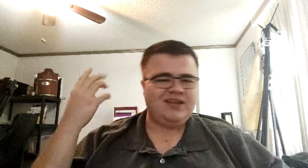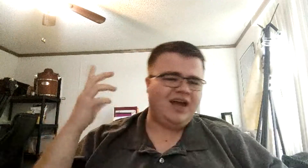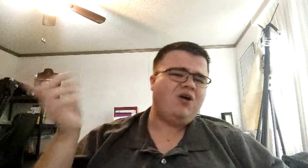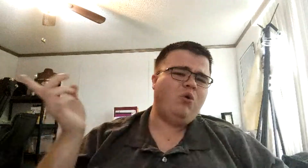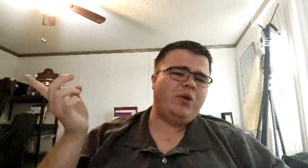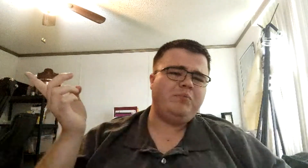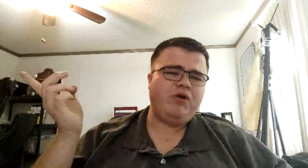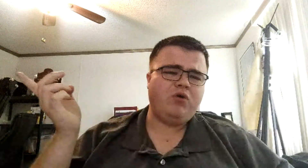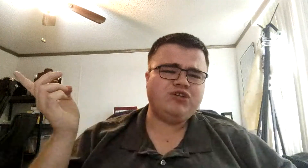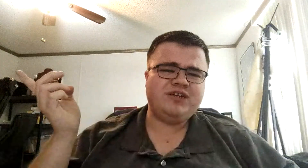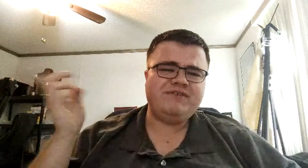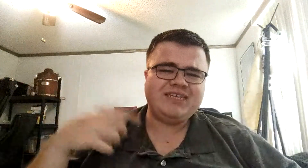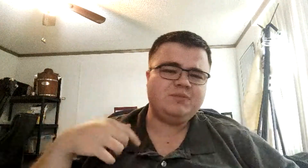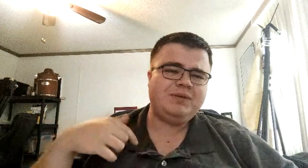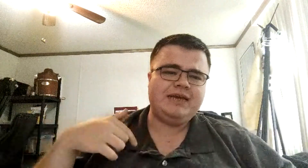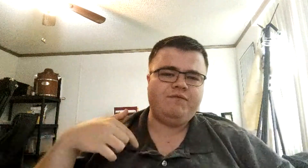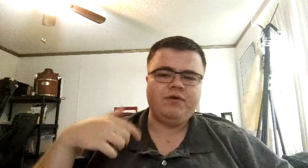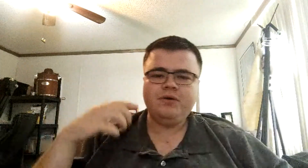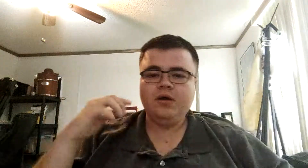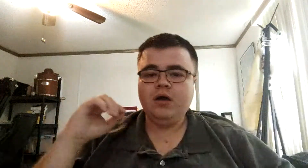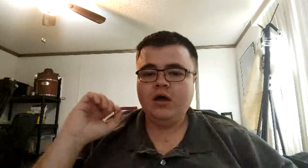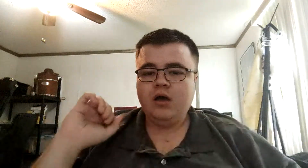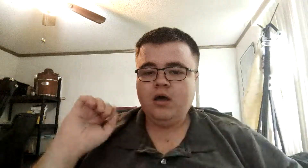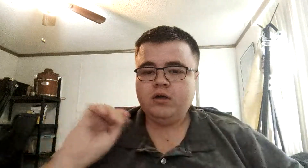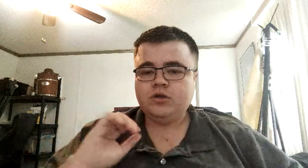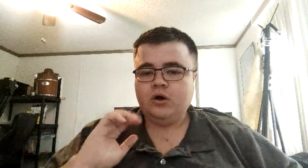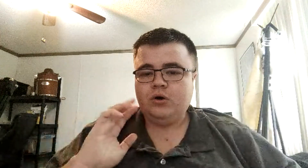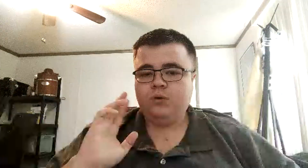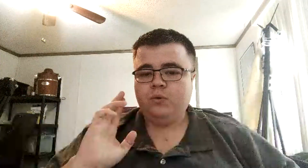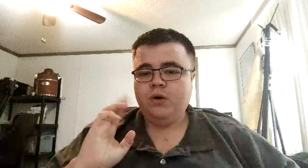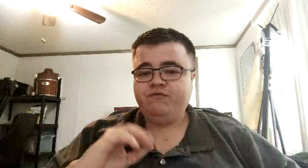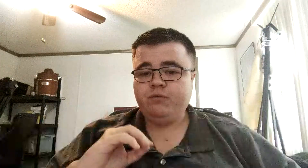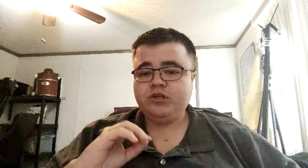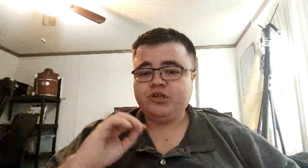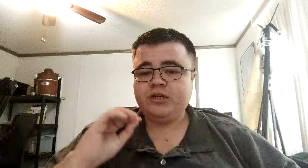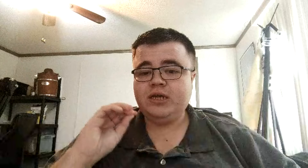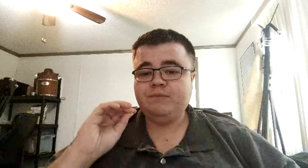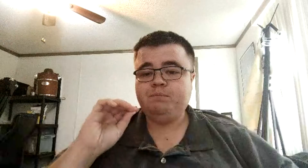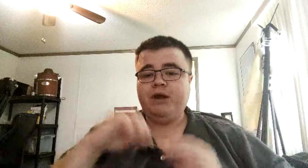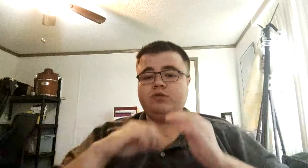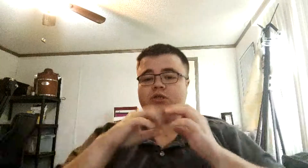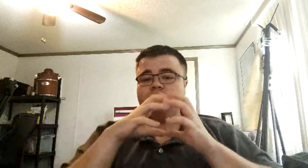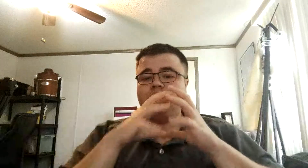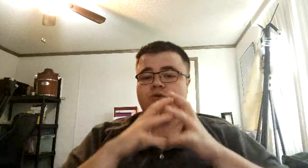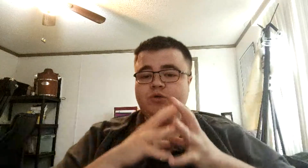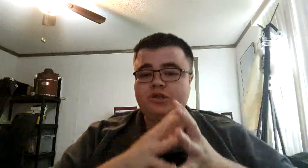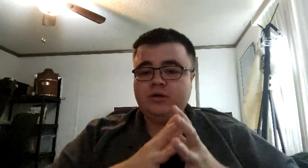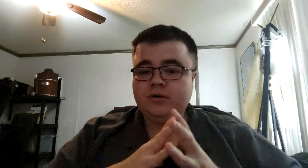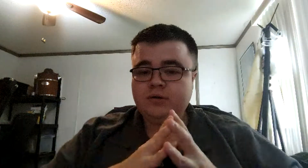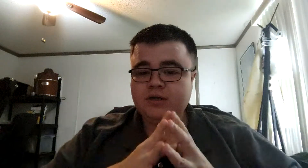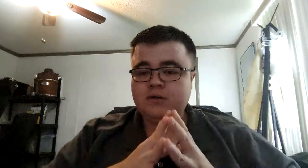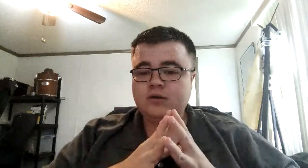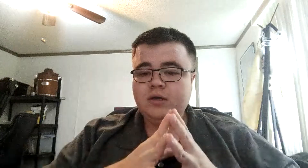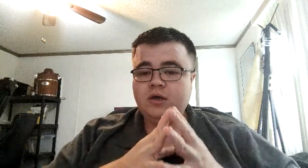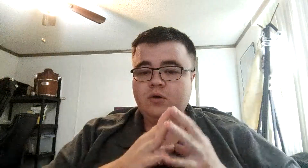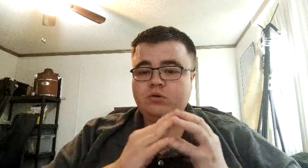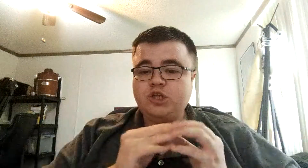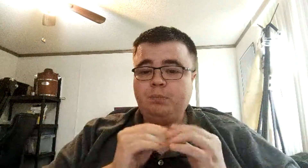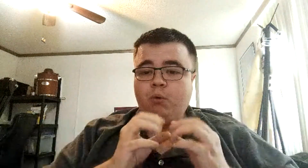yeah, only approach if it does believe. So, unfortunately, Bell's institution will